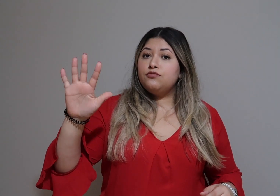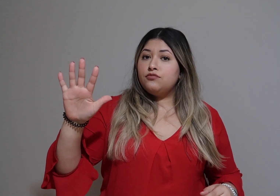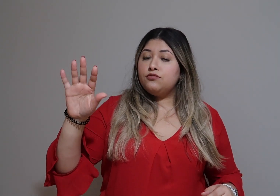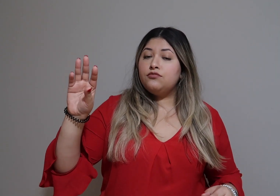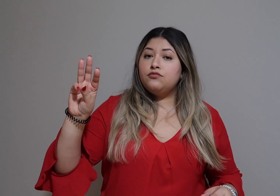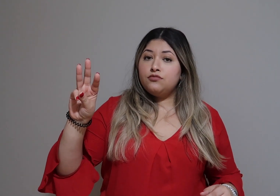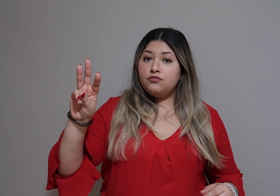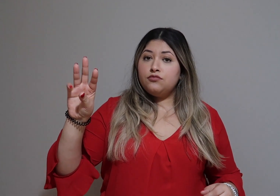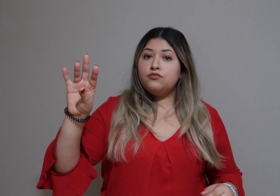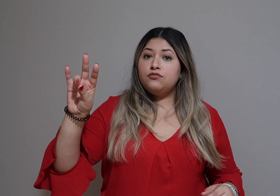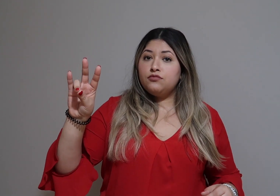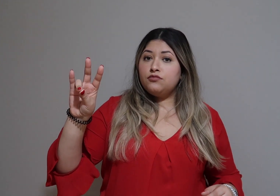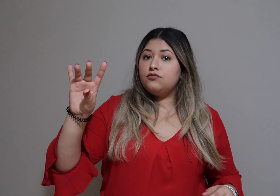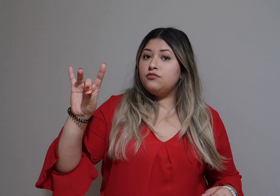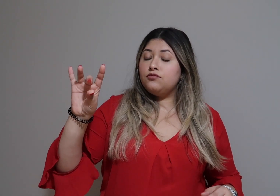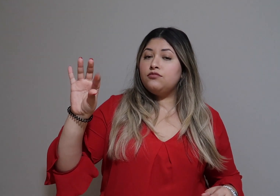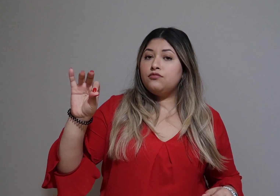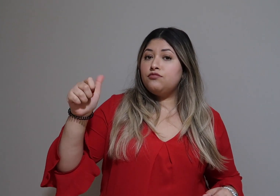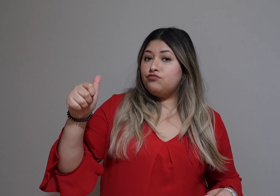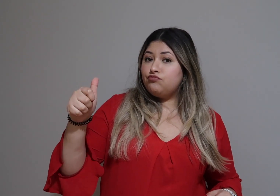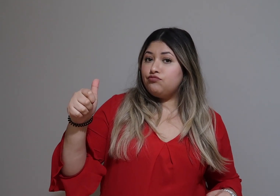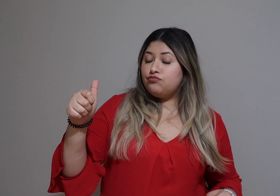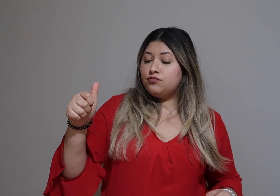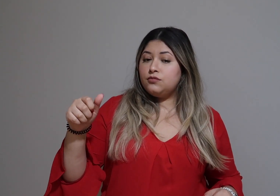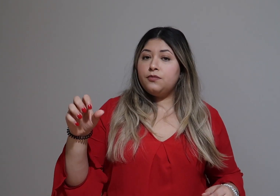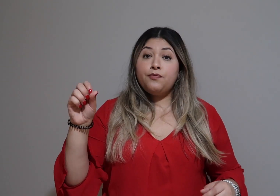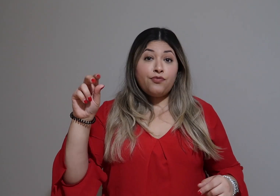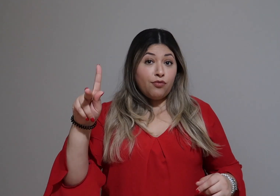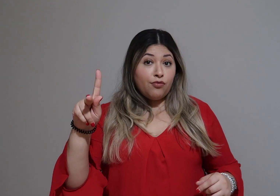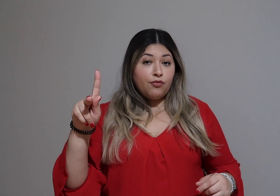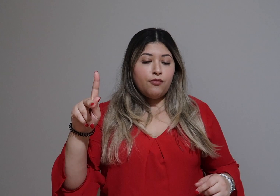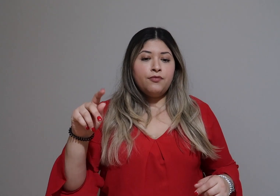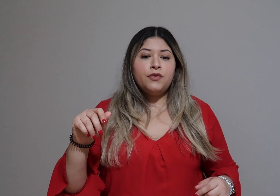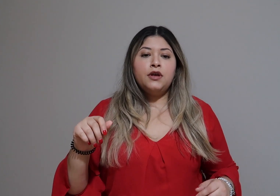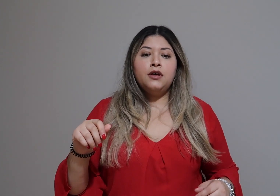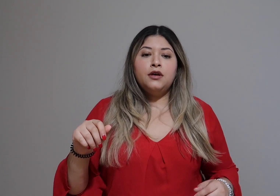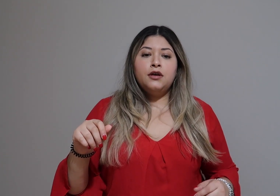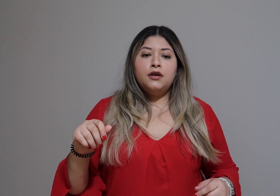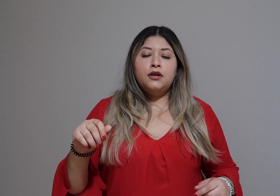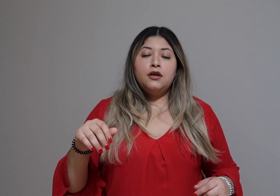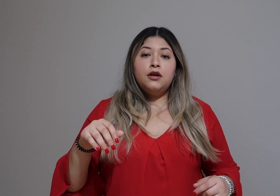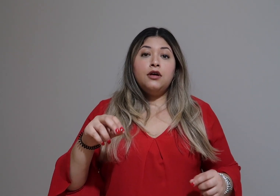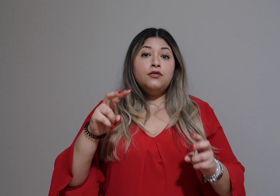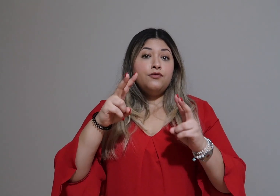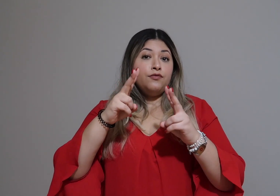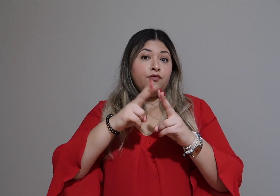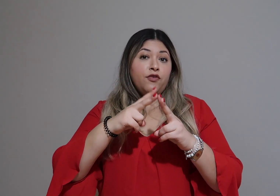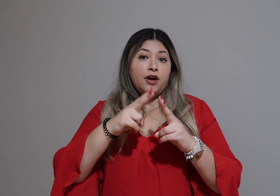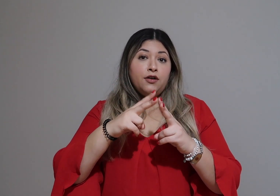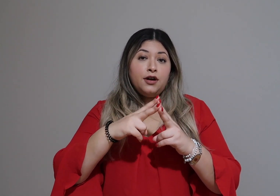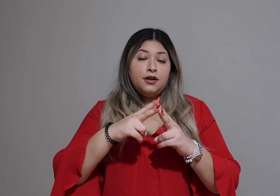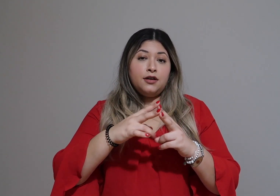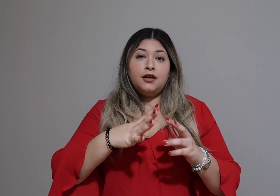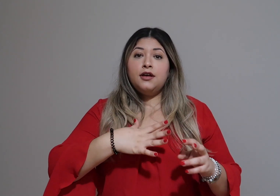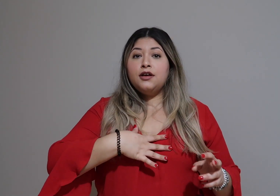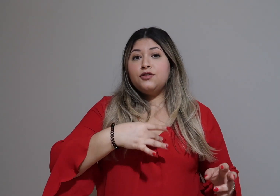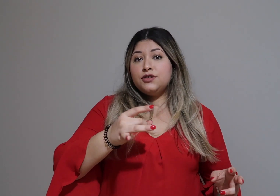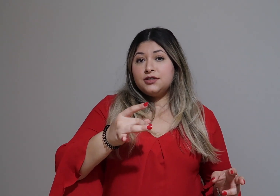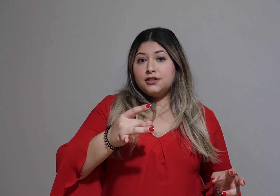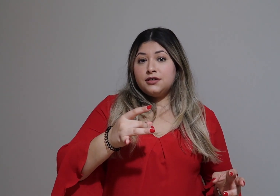2, 3, 4, 5, 6, 7, 8, 9, and 10. So now that we've gotten that taken care of, the way they say very, that's